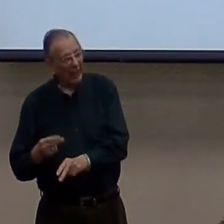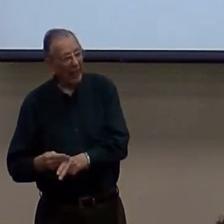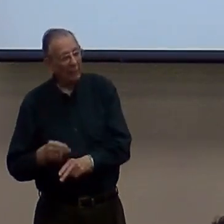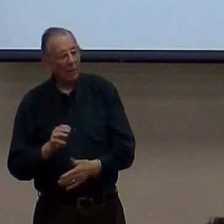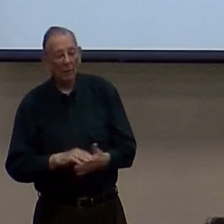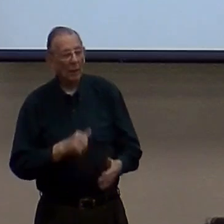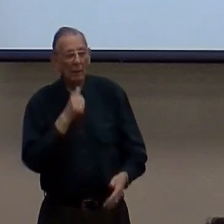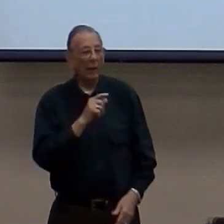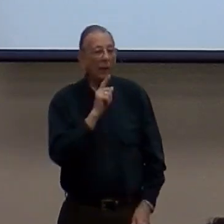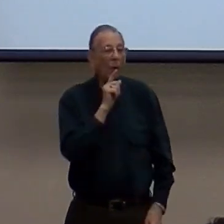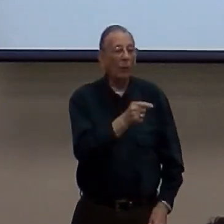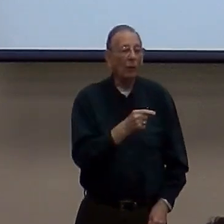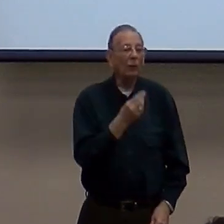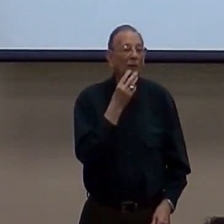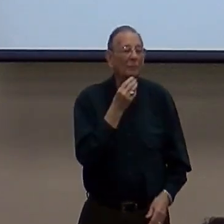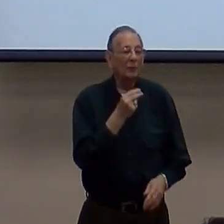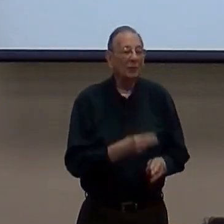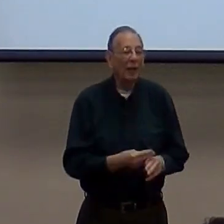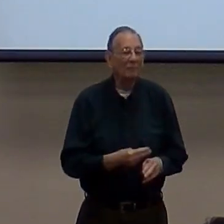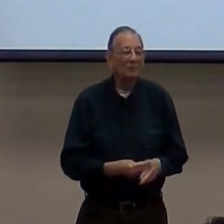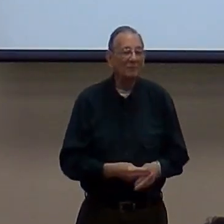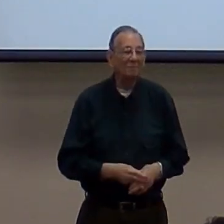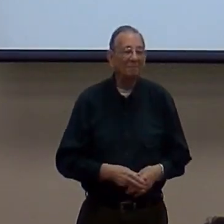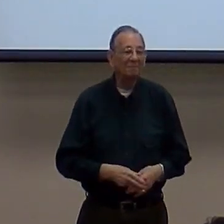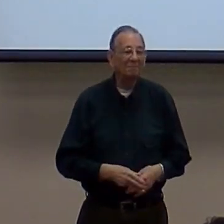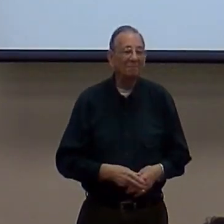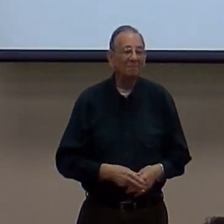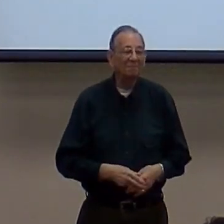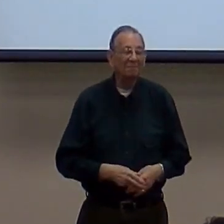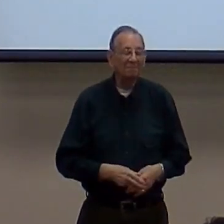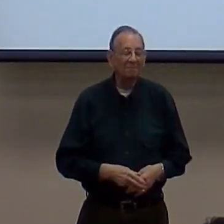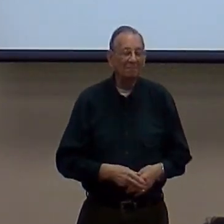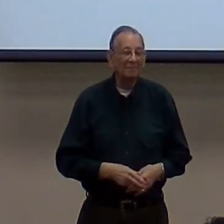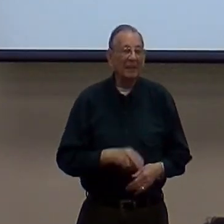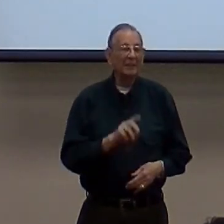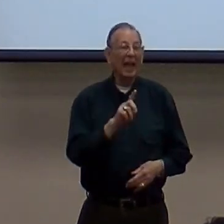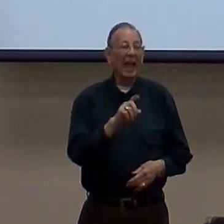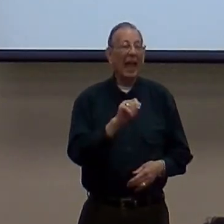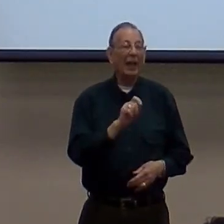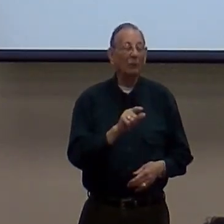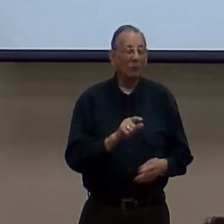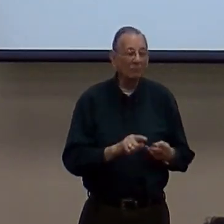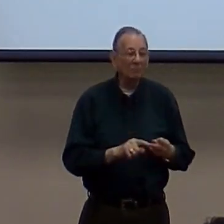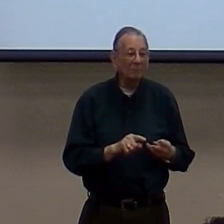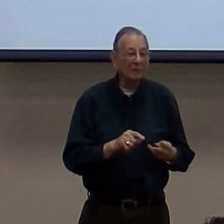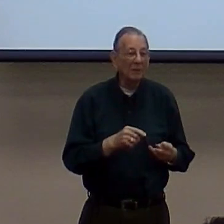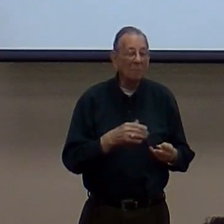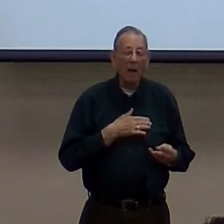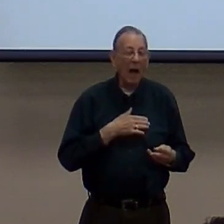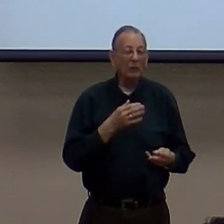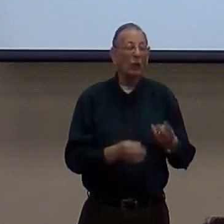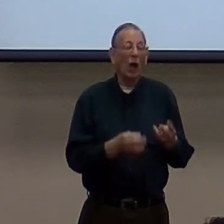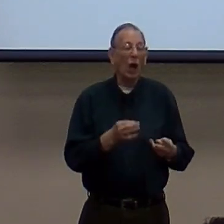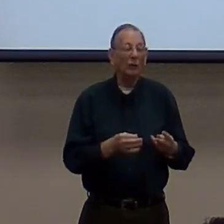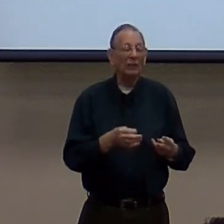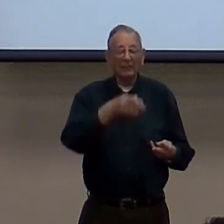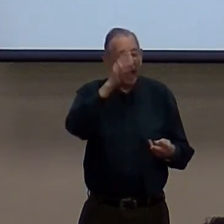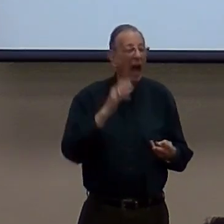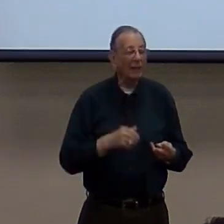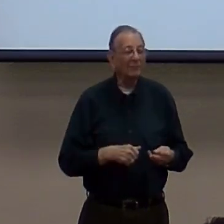names than their real meaning names. Daniel, my judge is